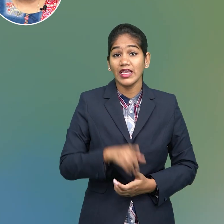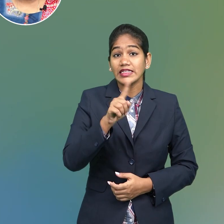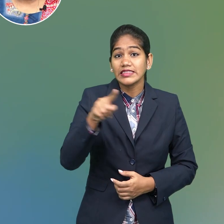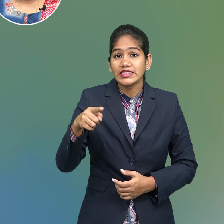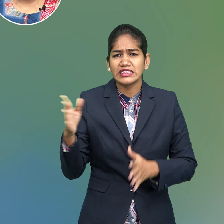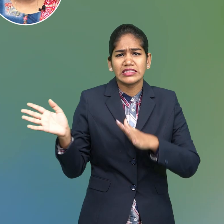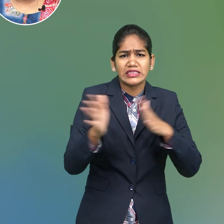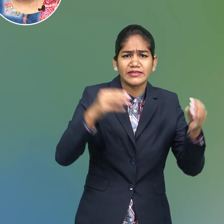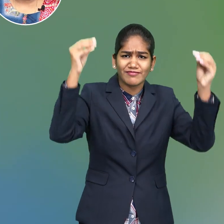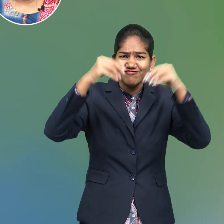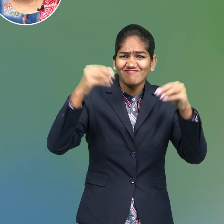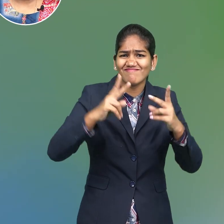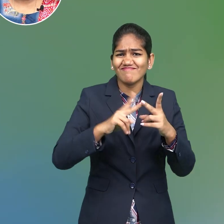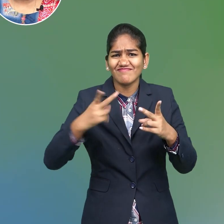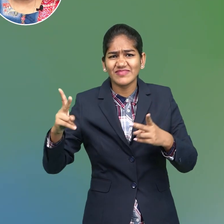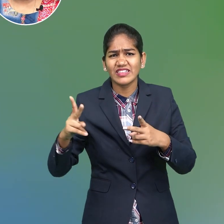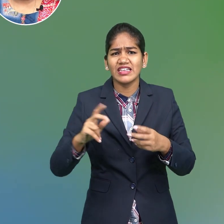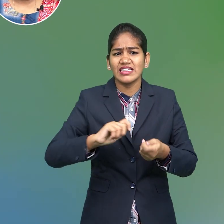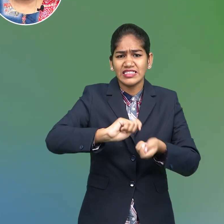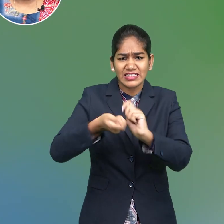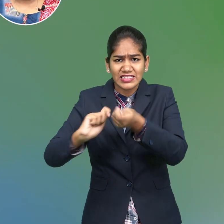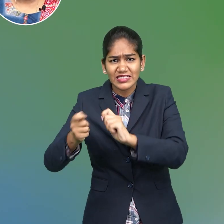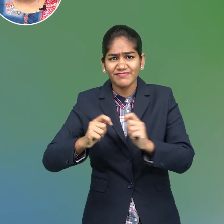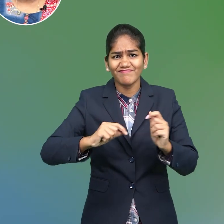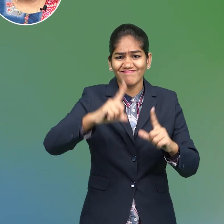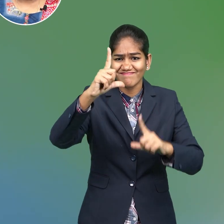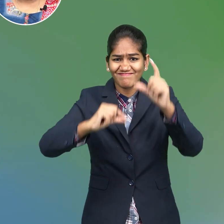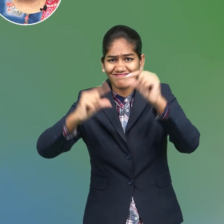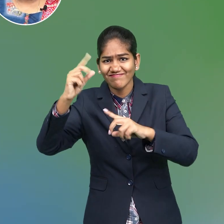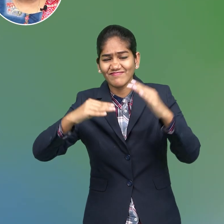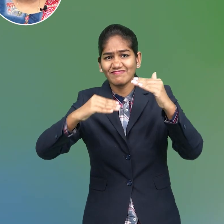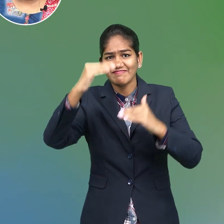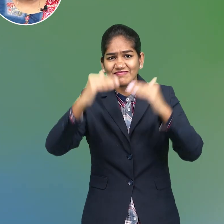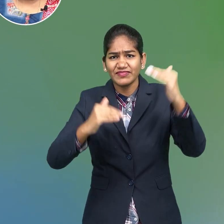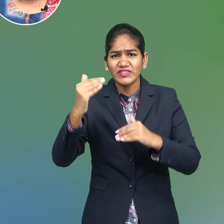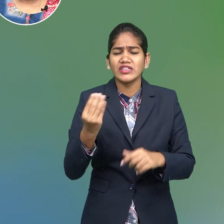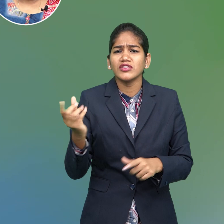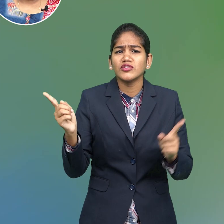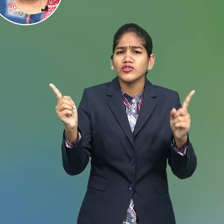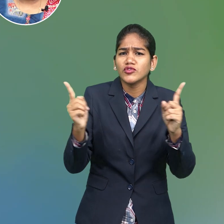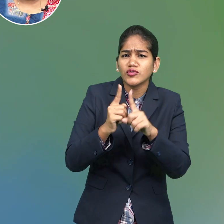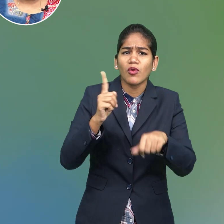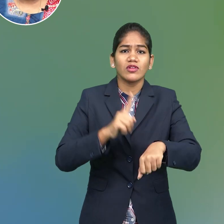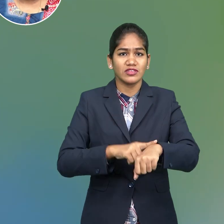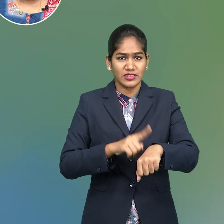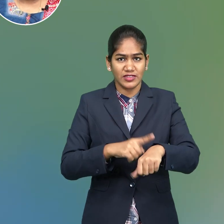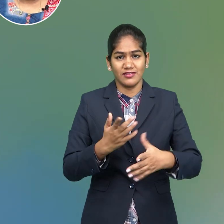These weather conditions fluctuate very often even in a short period.